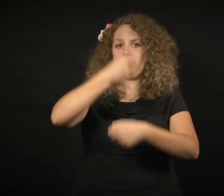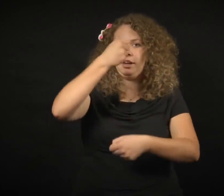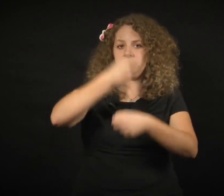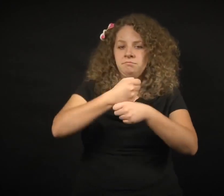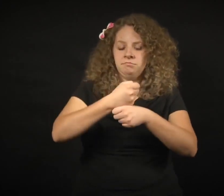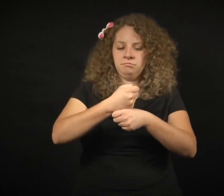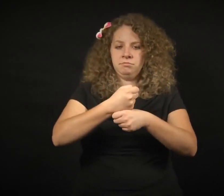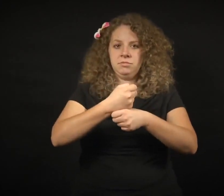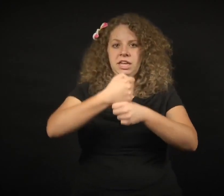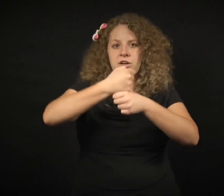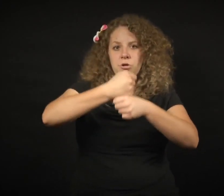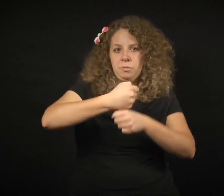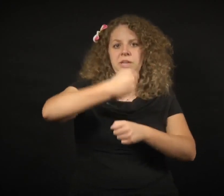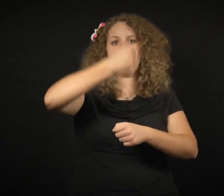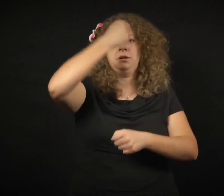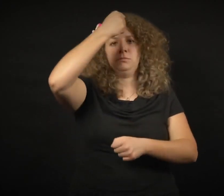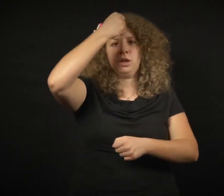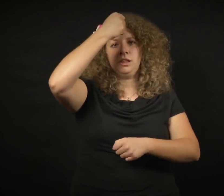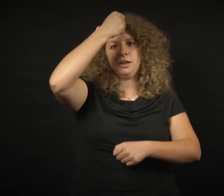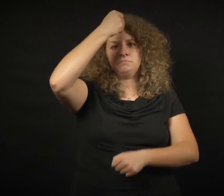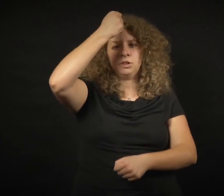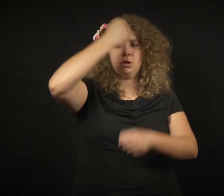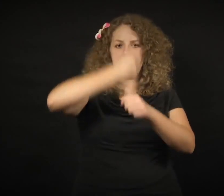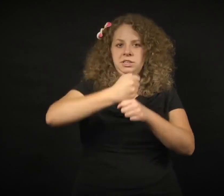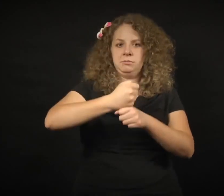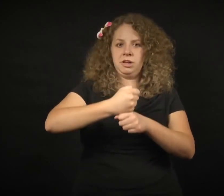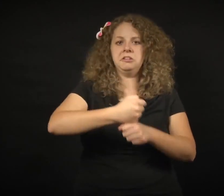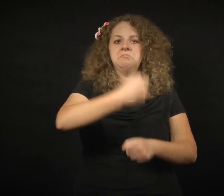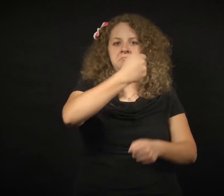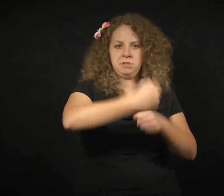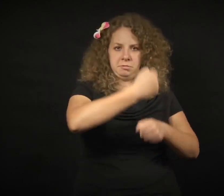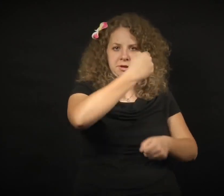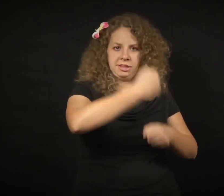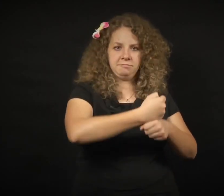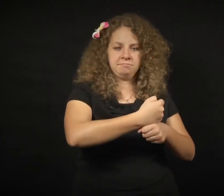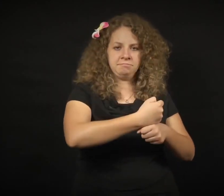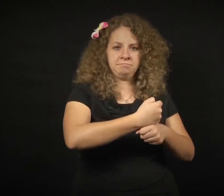Umbrella, like opening up an umbrella, closing an umbrella. Umbrella.